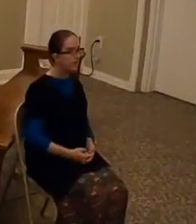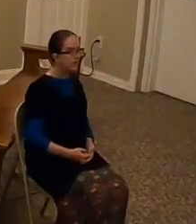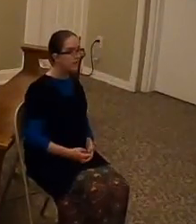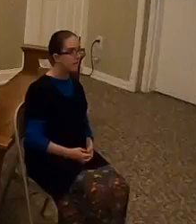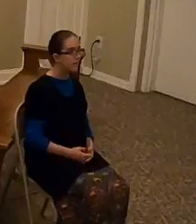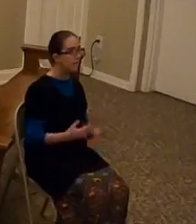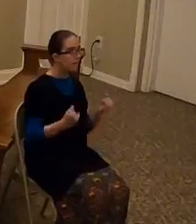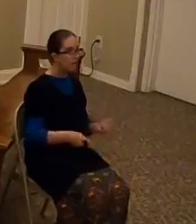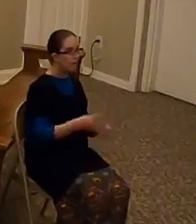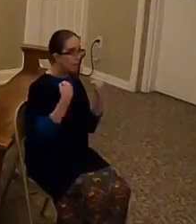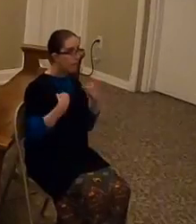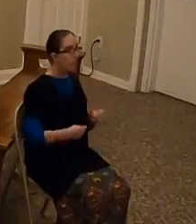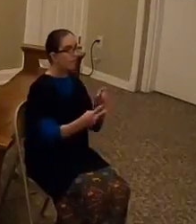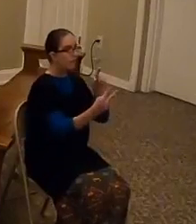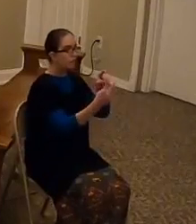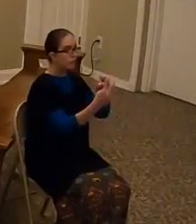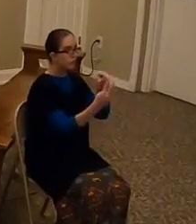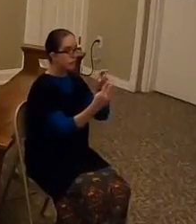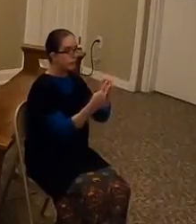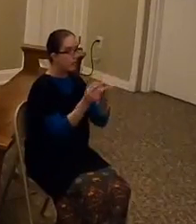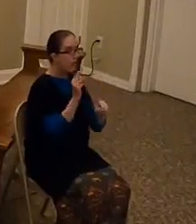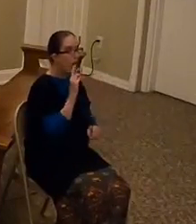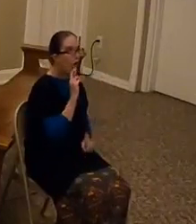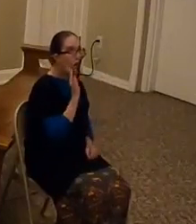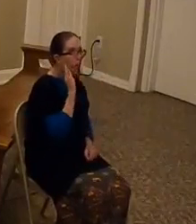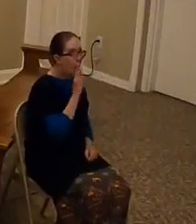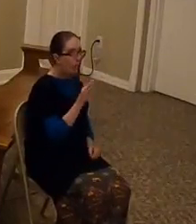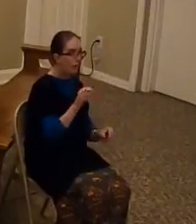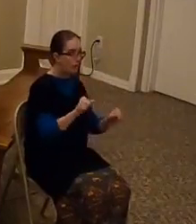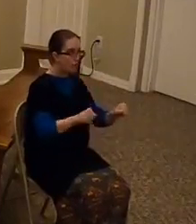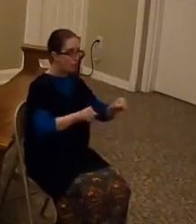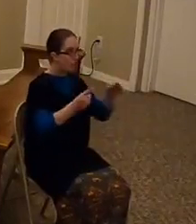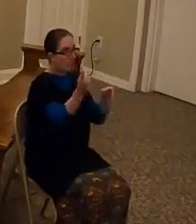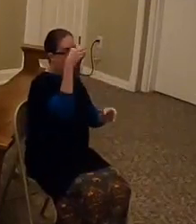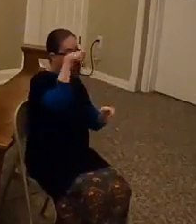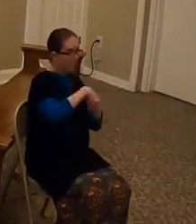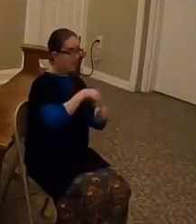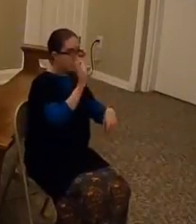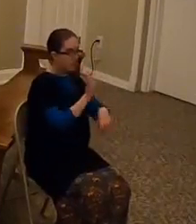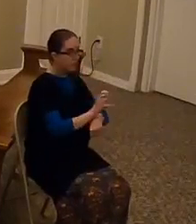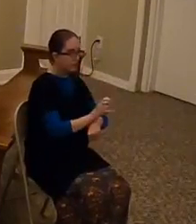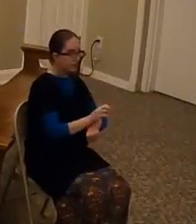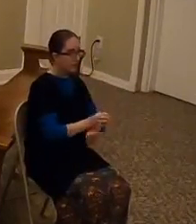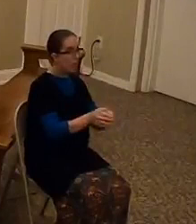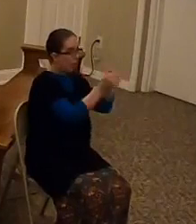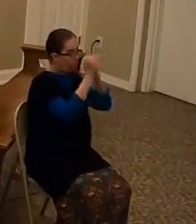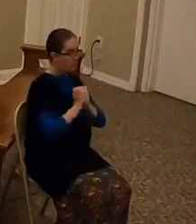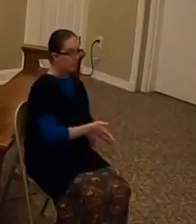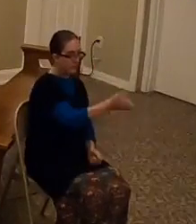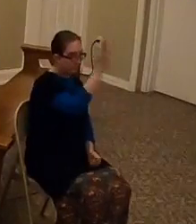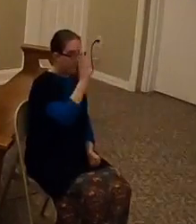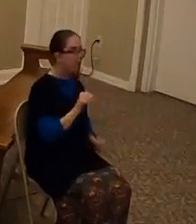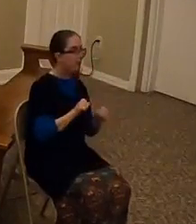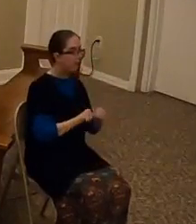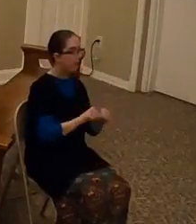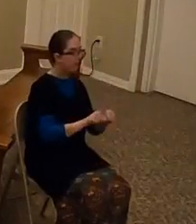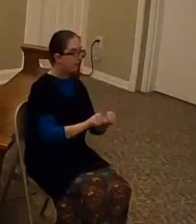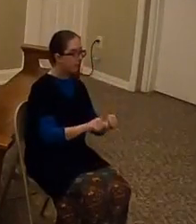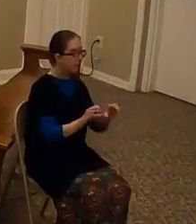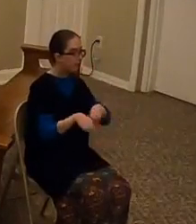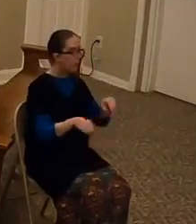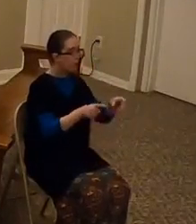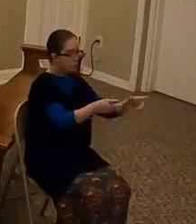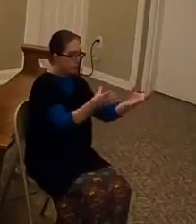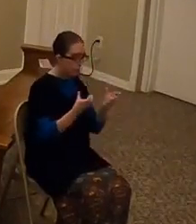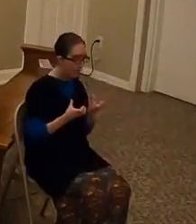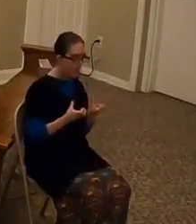Hallelujah. Now, you got a choice. Are you going to come into church and worship God and continue doing